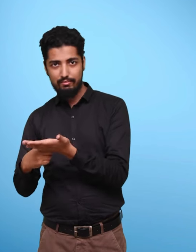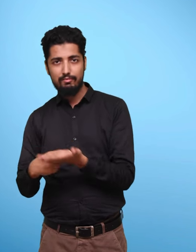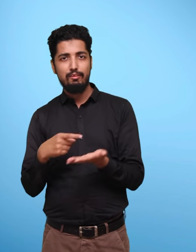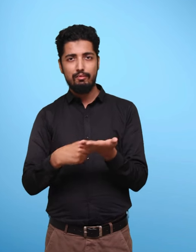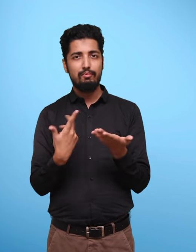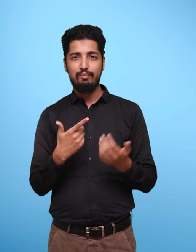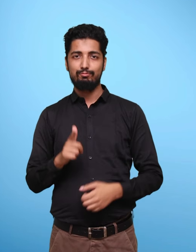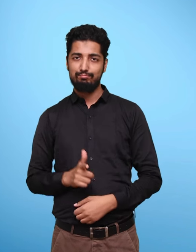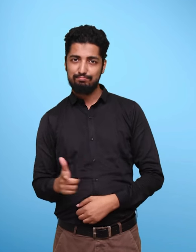R-r-rat.